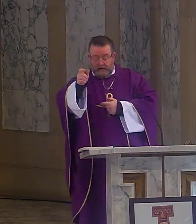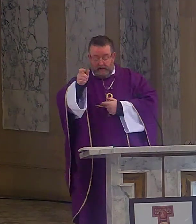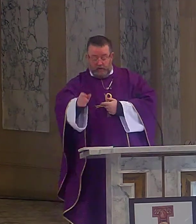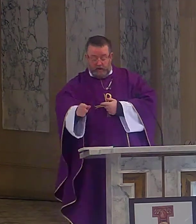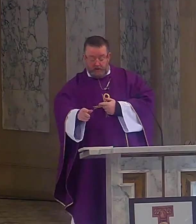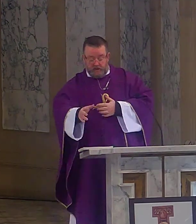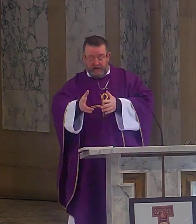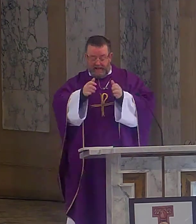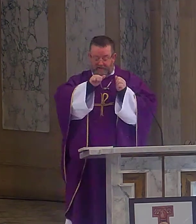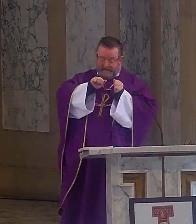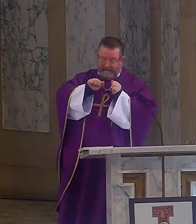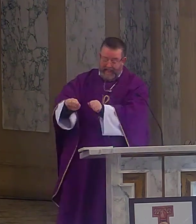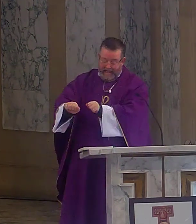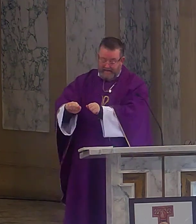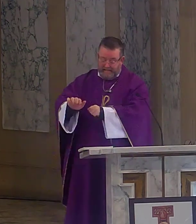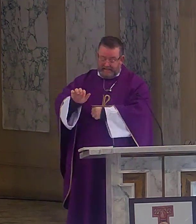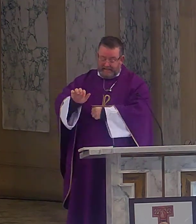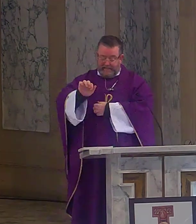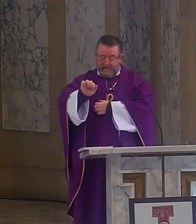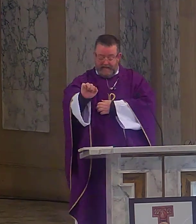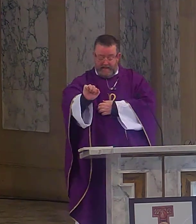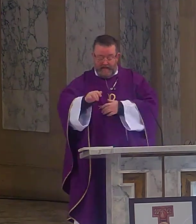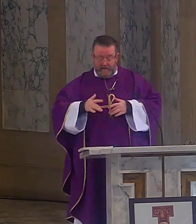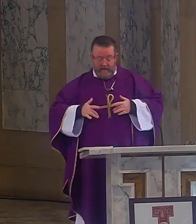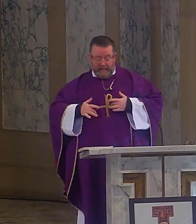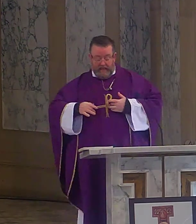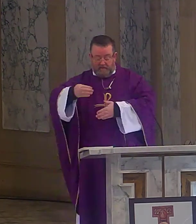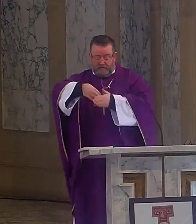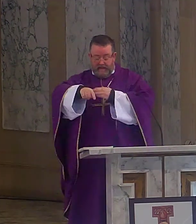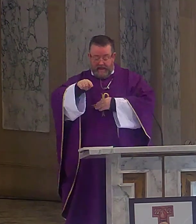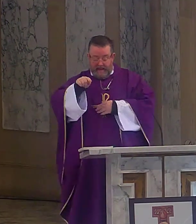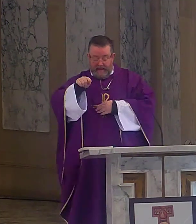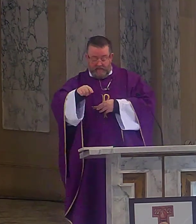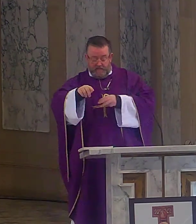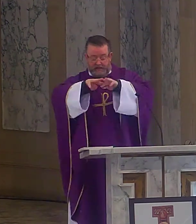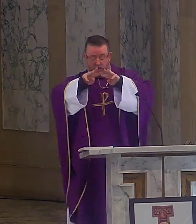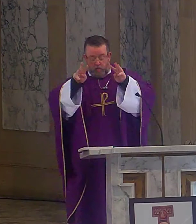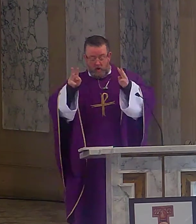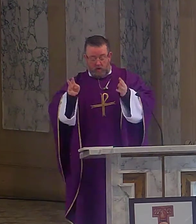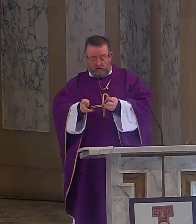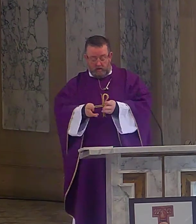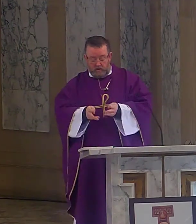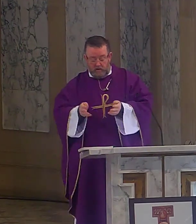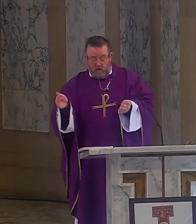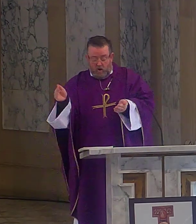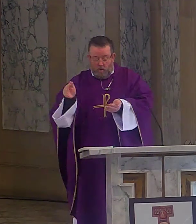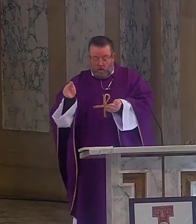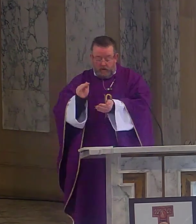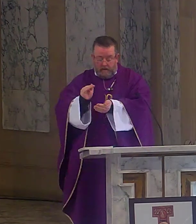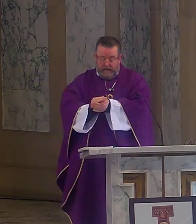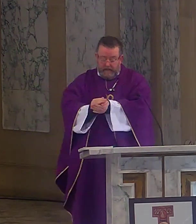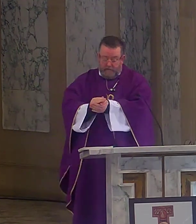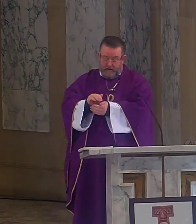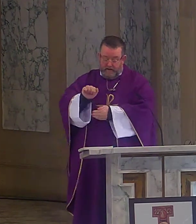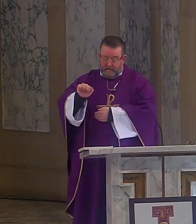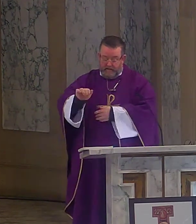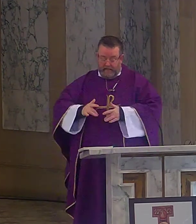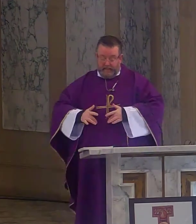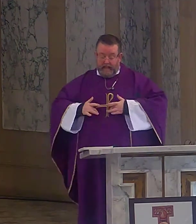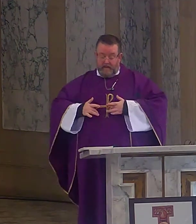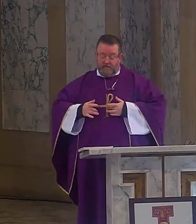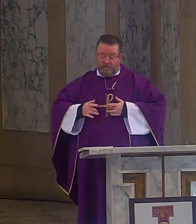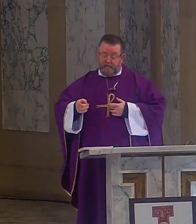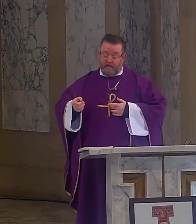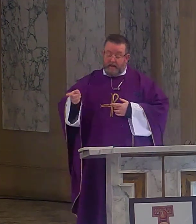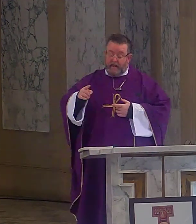any person that hates their life in this world will keep that